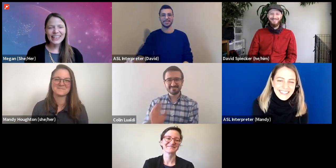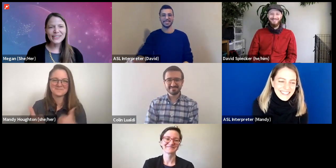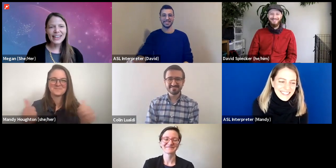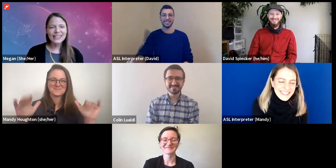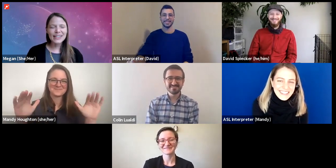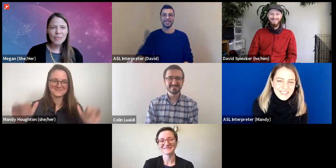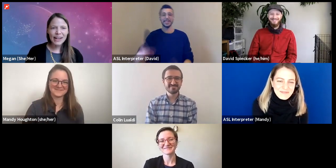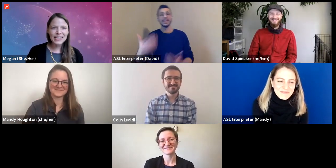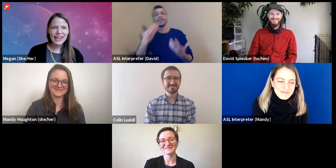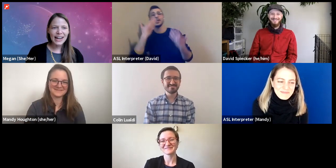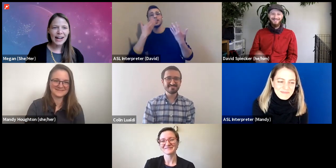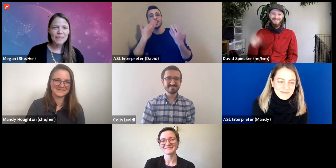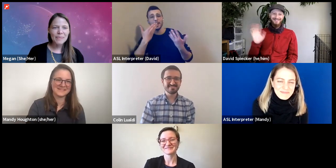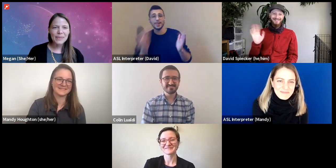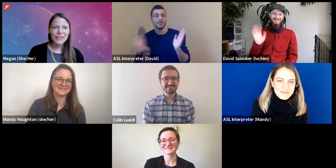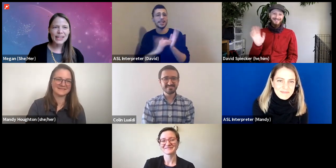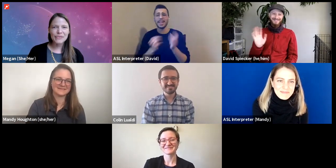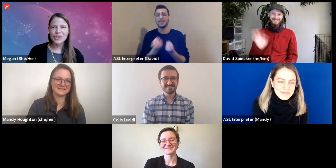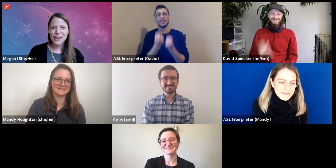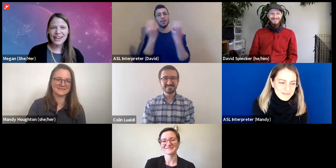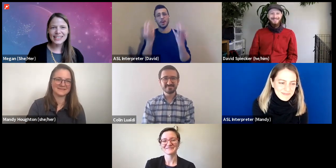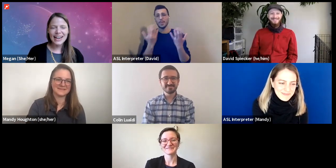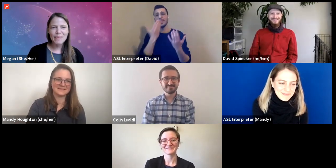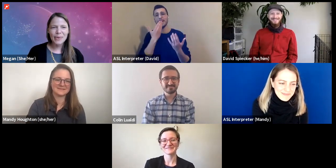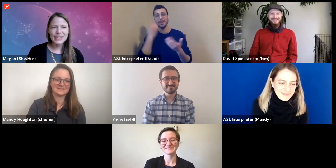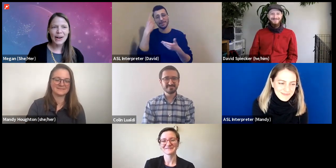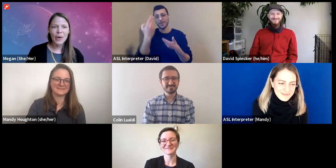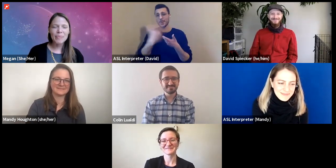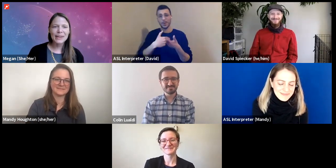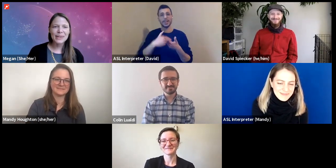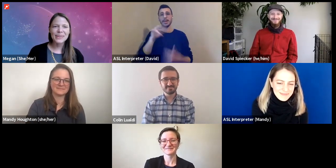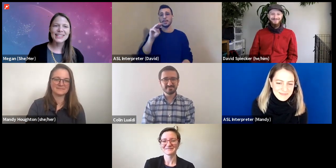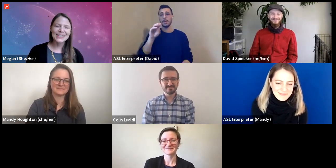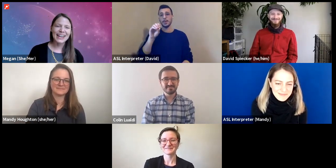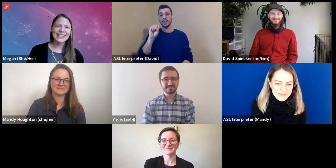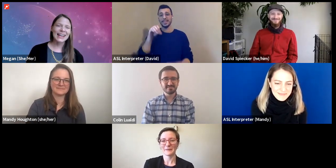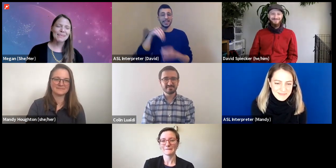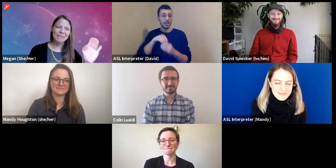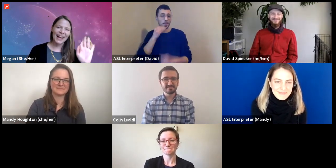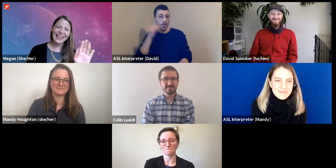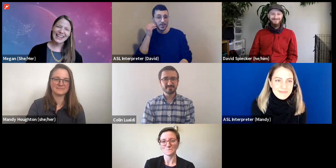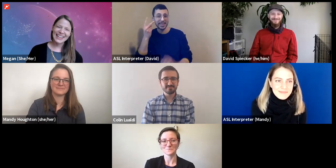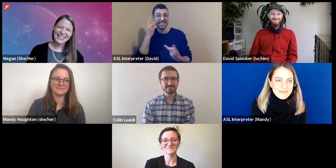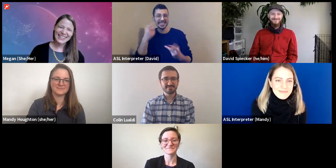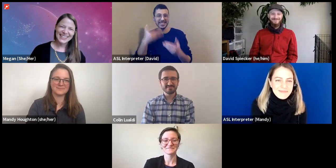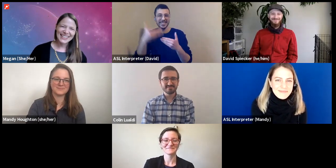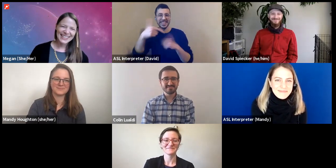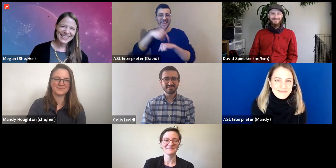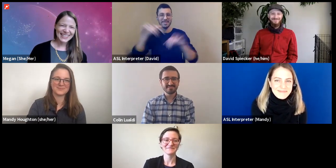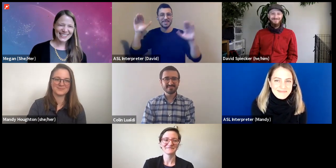Great. Well, thank you again so much. Thank you for joining us at MOS at Home, and we will see you next time. Goodbye.